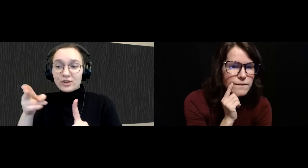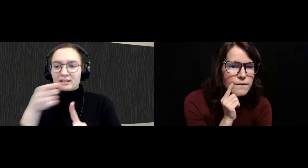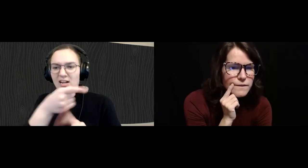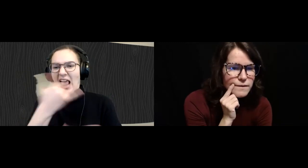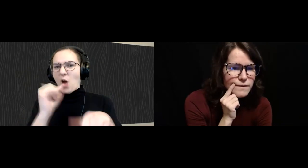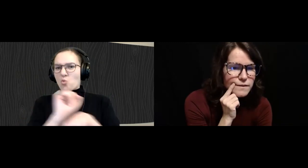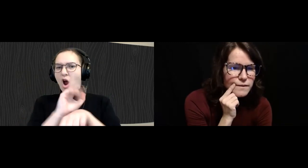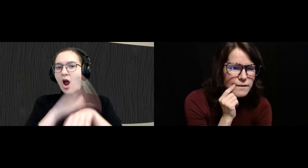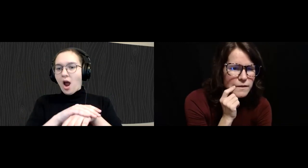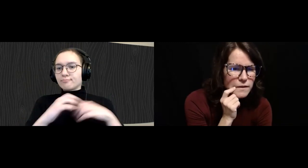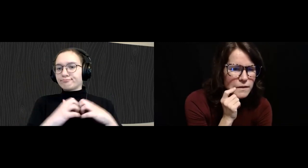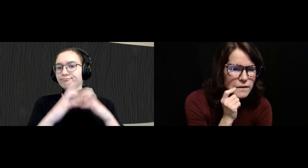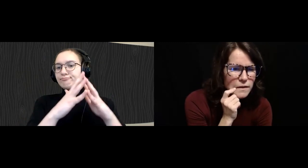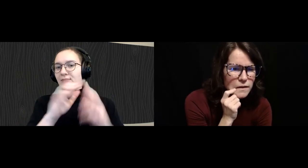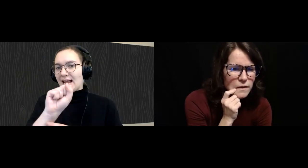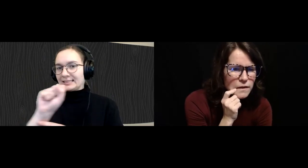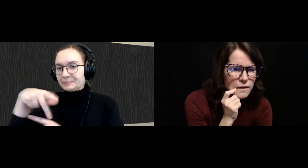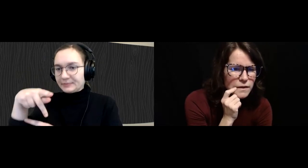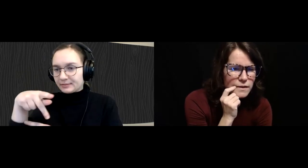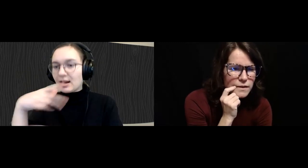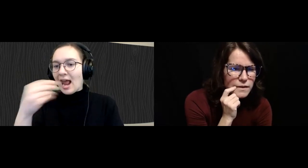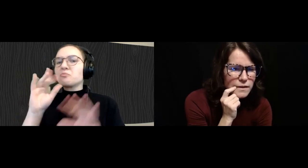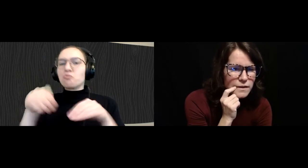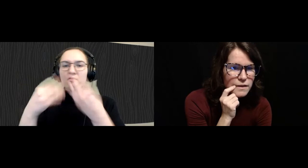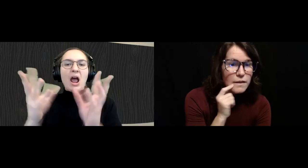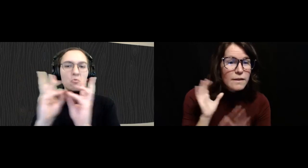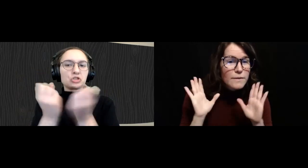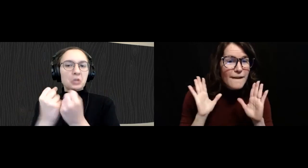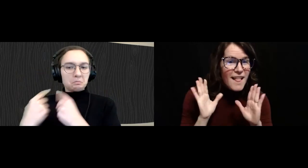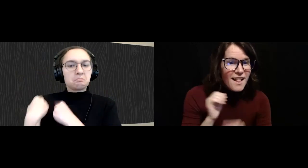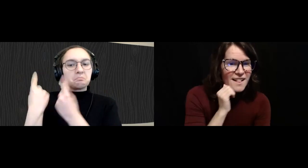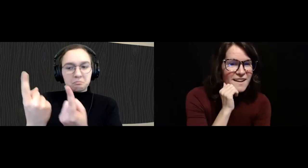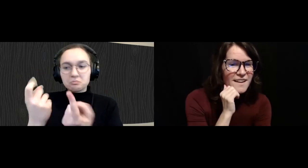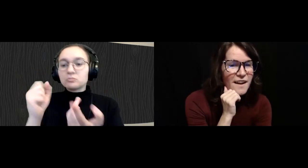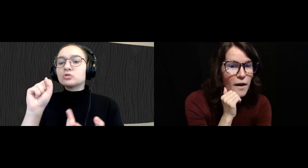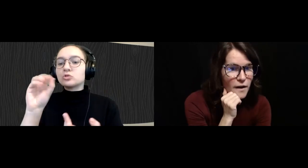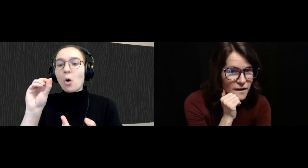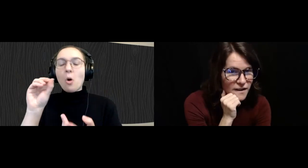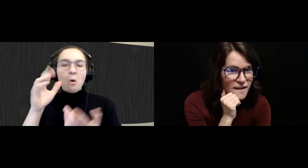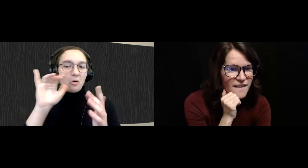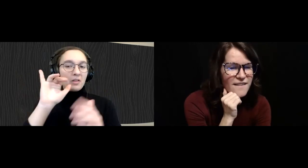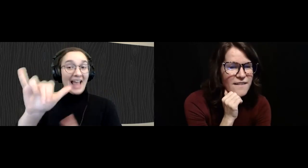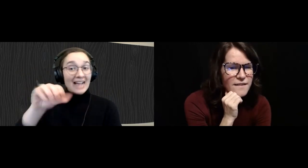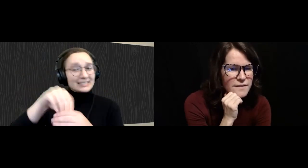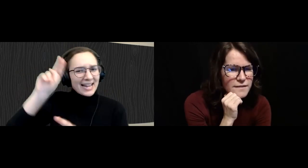for the deaf and hard of hearing is now currently working on setting up an SSP program and providing workshops.